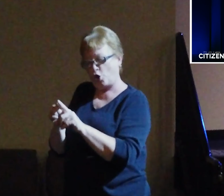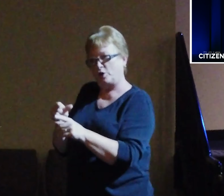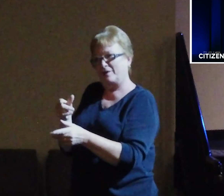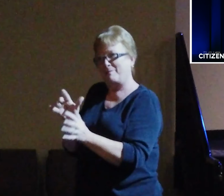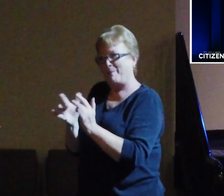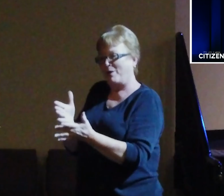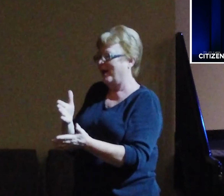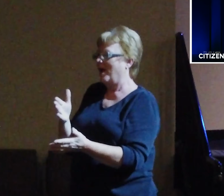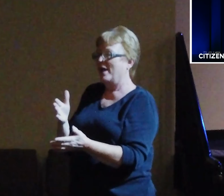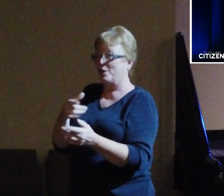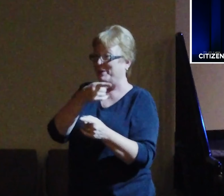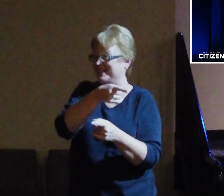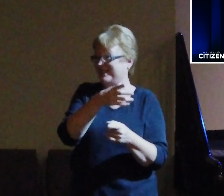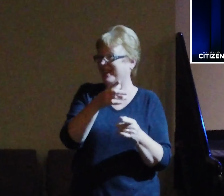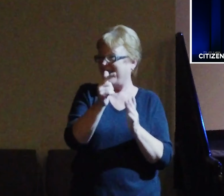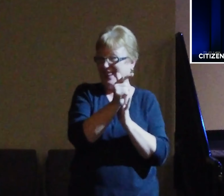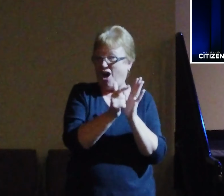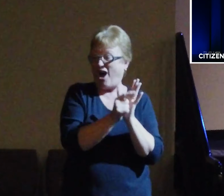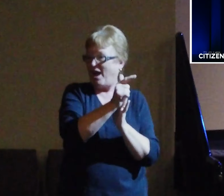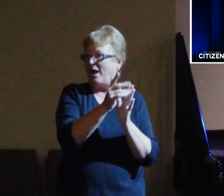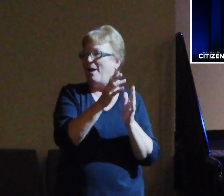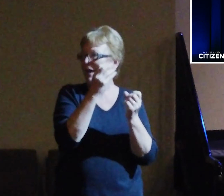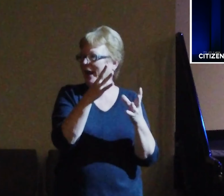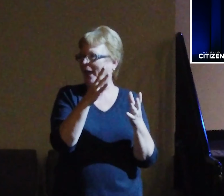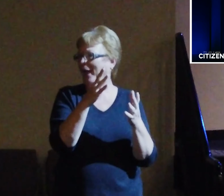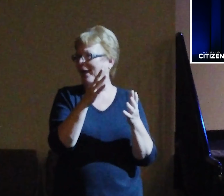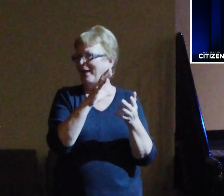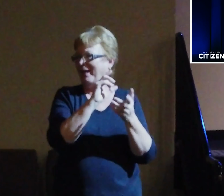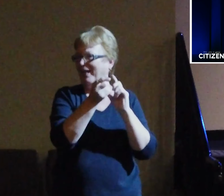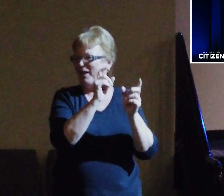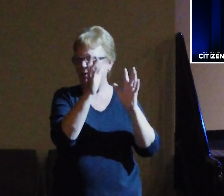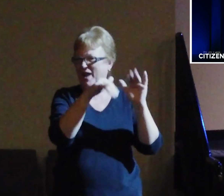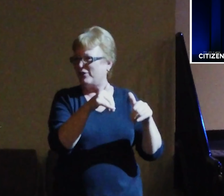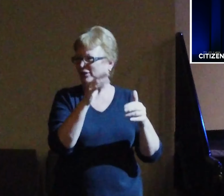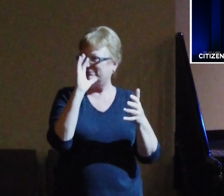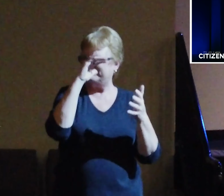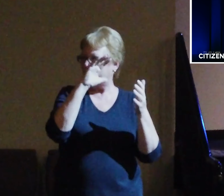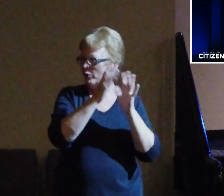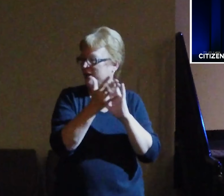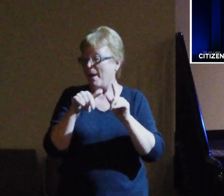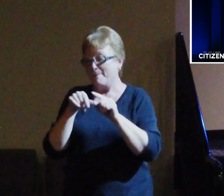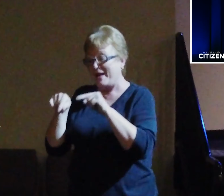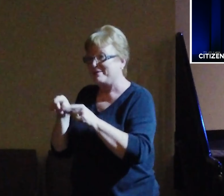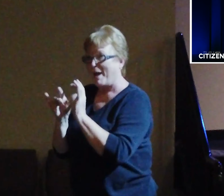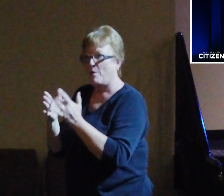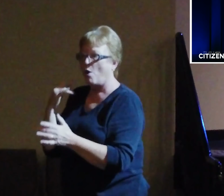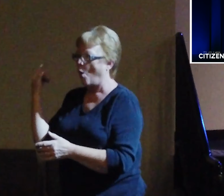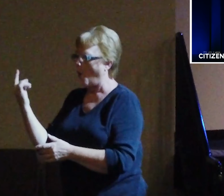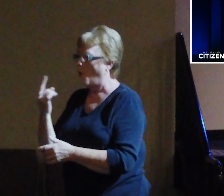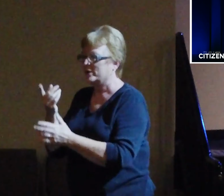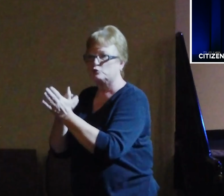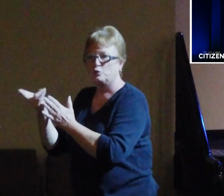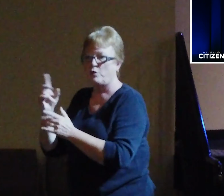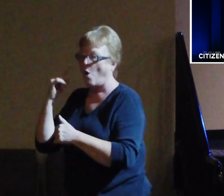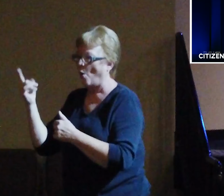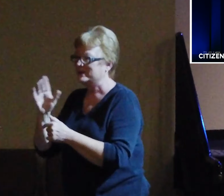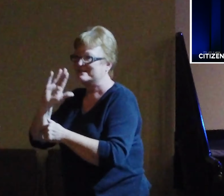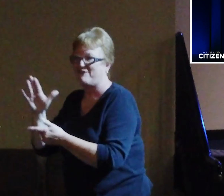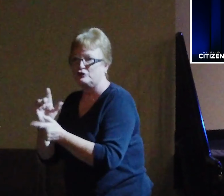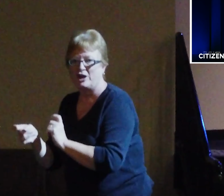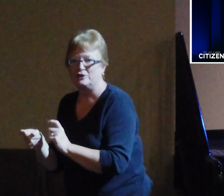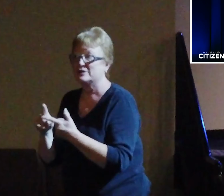perfect and not only able to direct us and to guide us, which is great, but it's also able to transform us, which is even